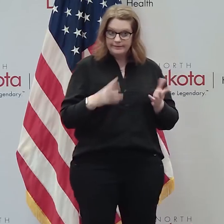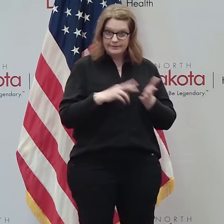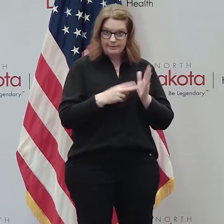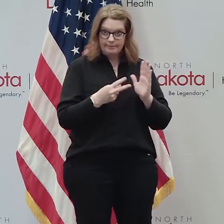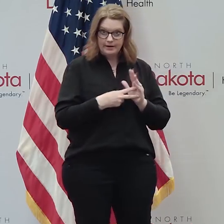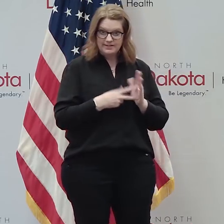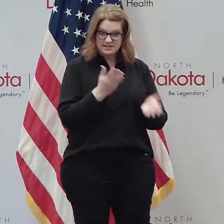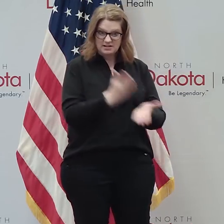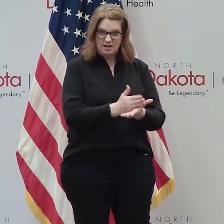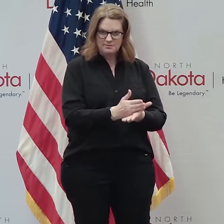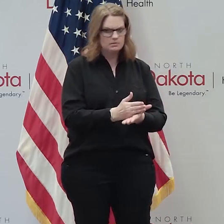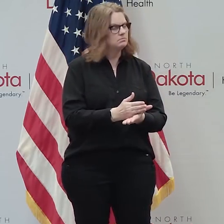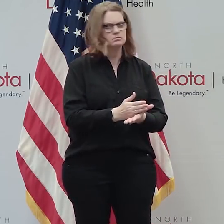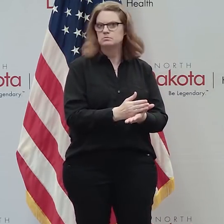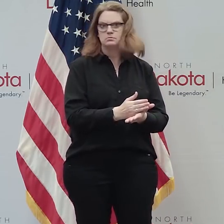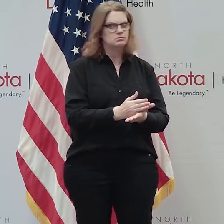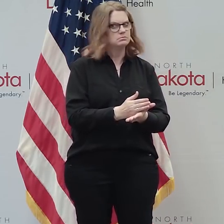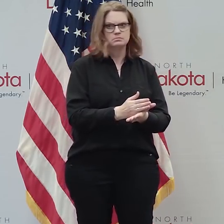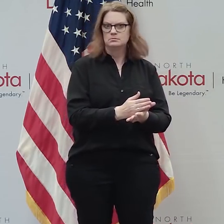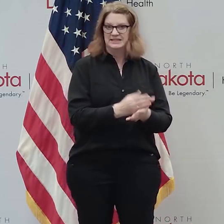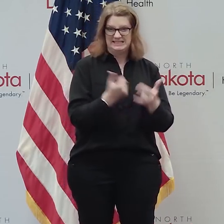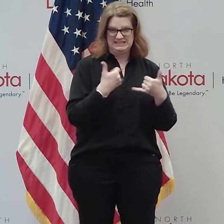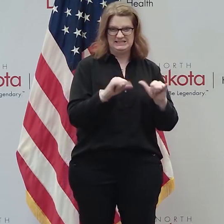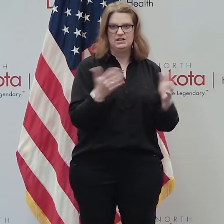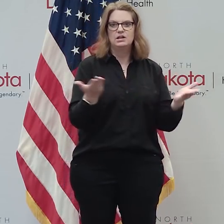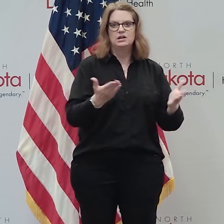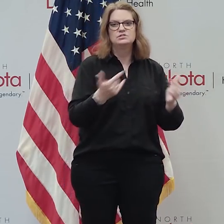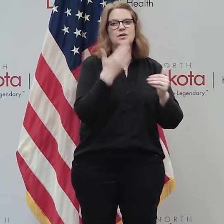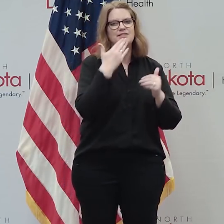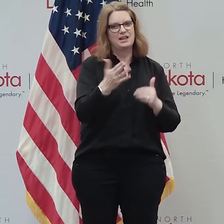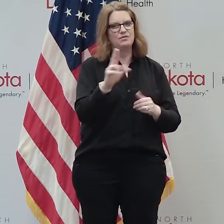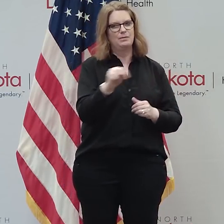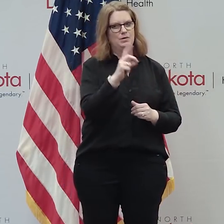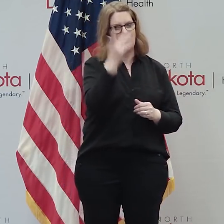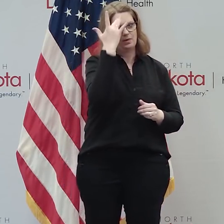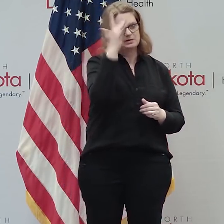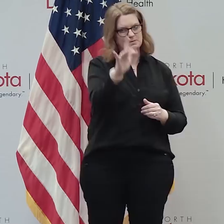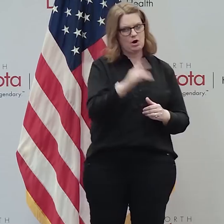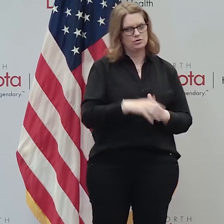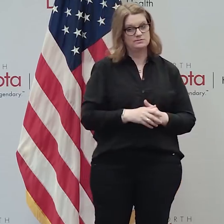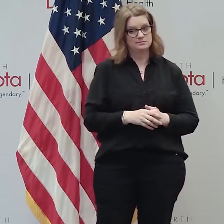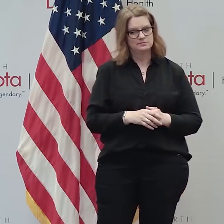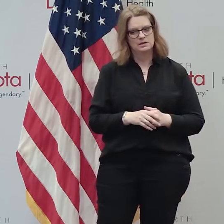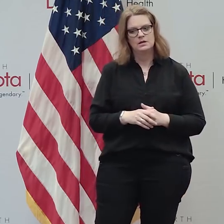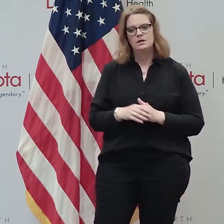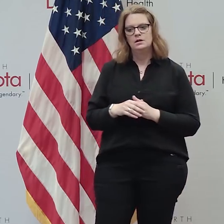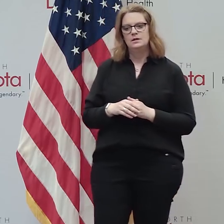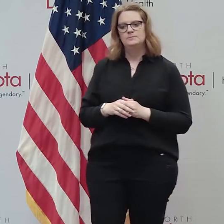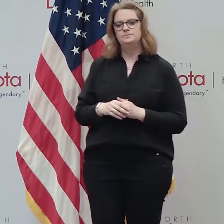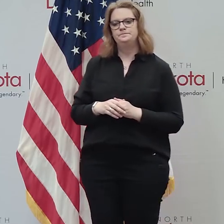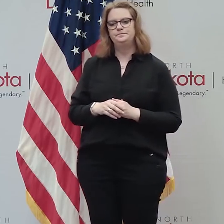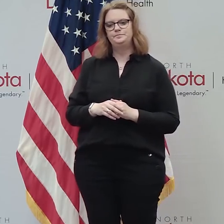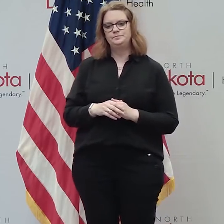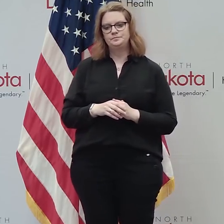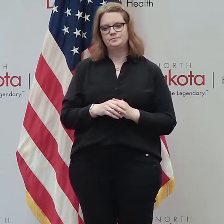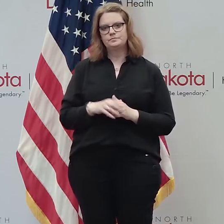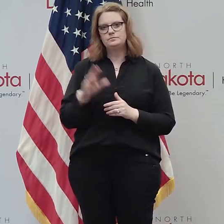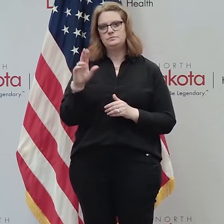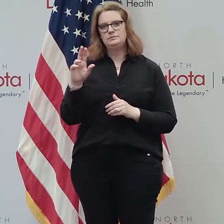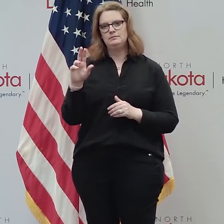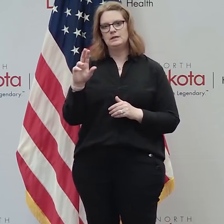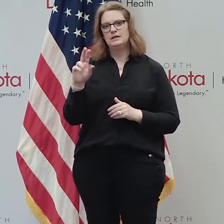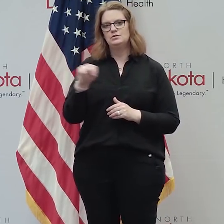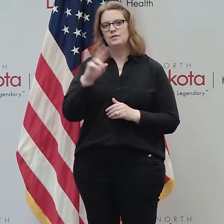at any time. So again, thank you for being North Dakota SMART. Next topic is the North